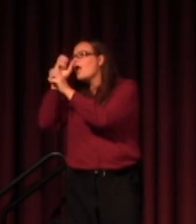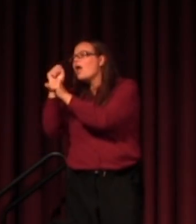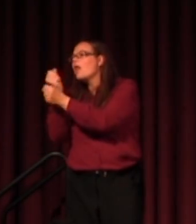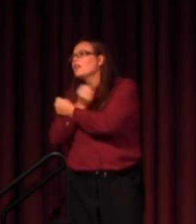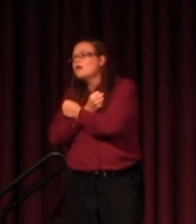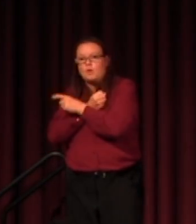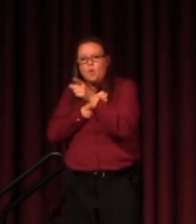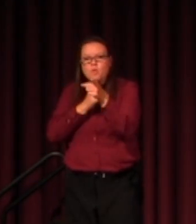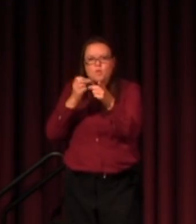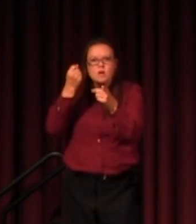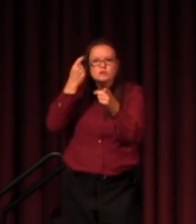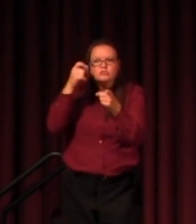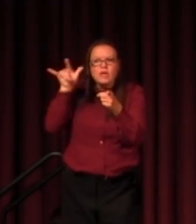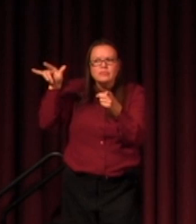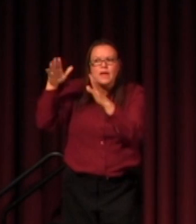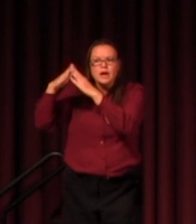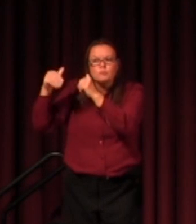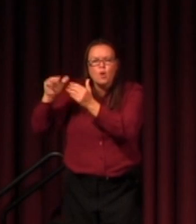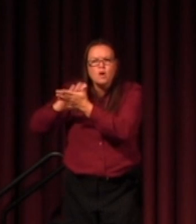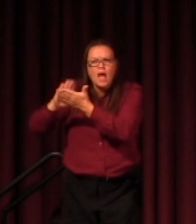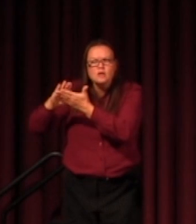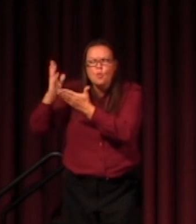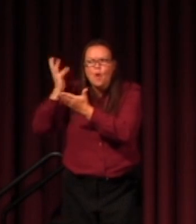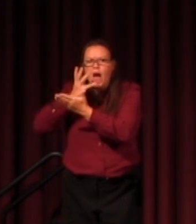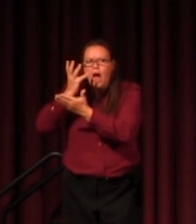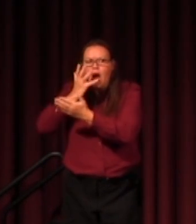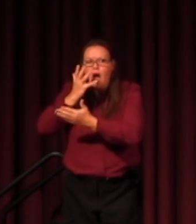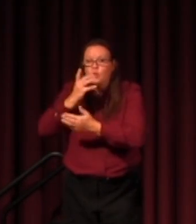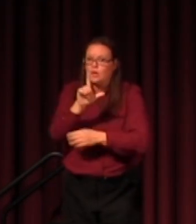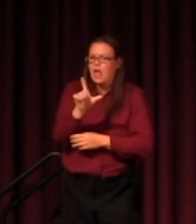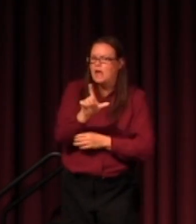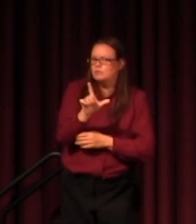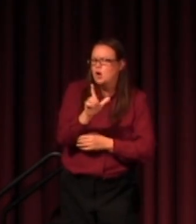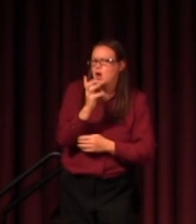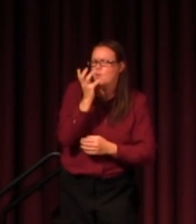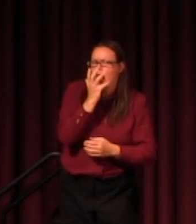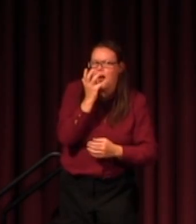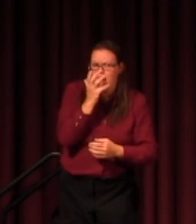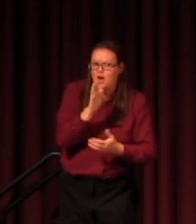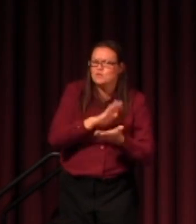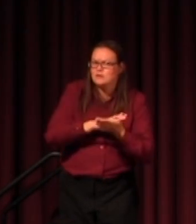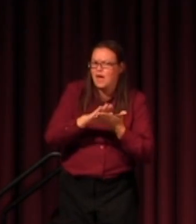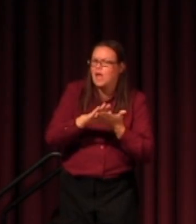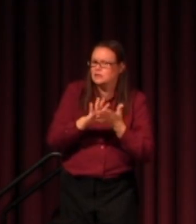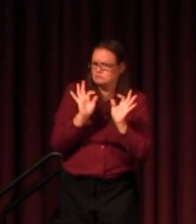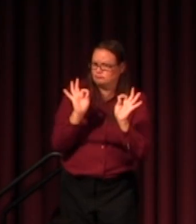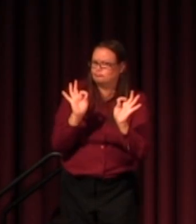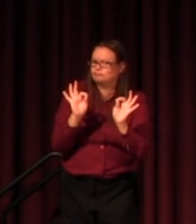although that airport is nice. Airport's nice. Library, nice.